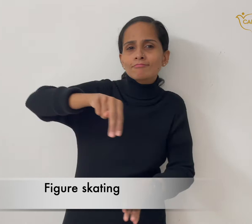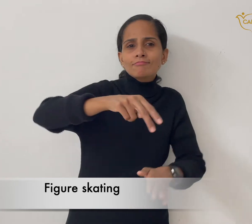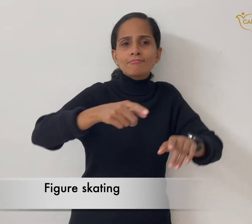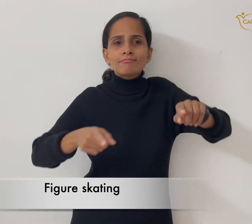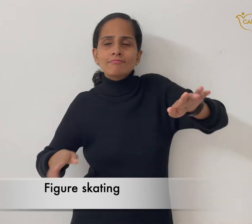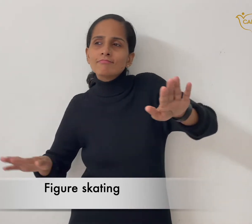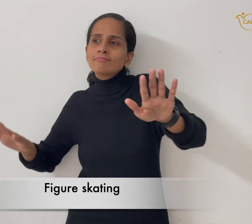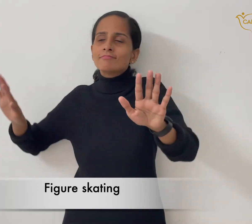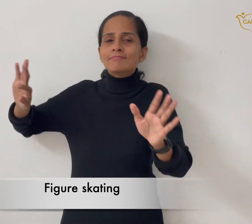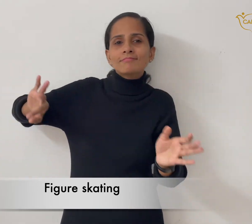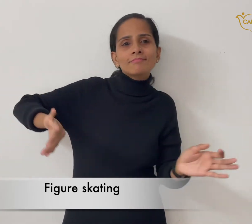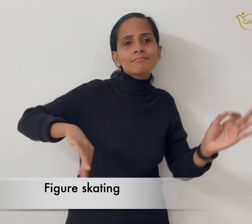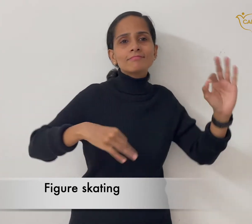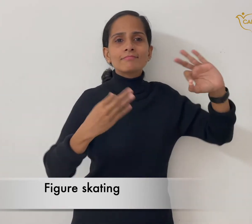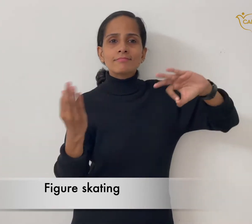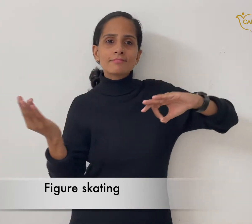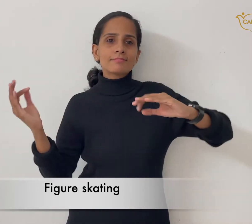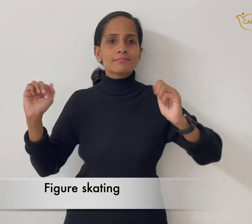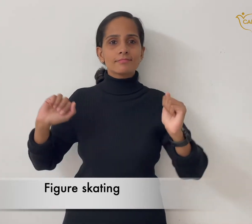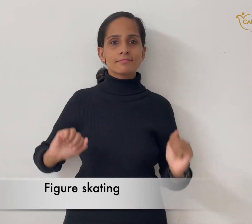Figure skating.